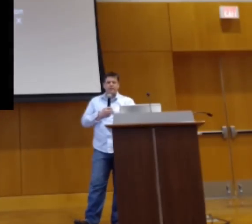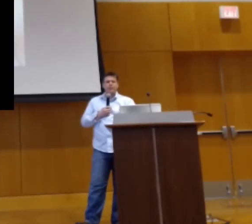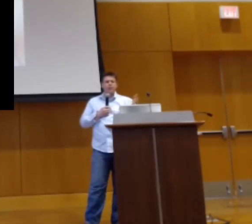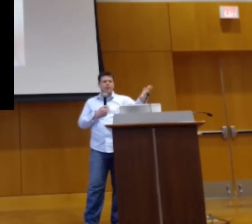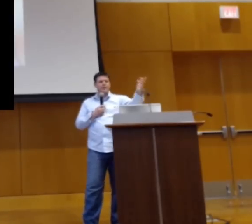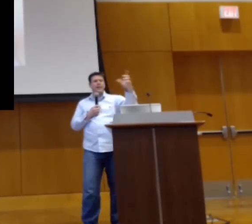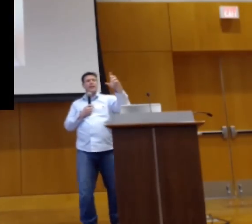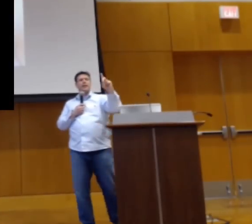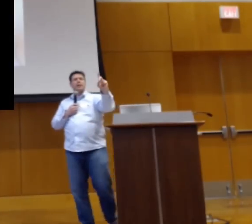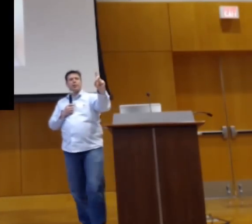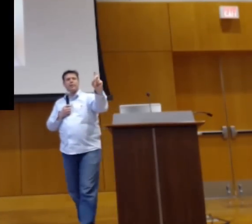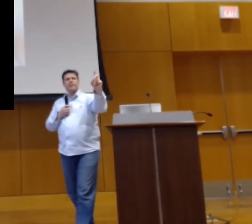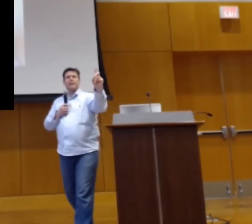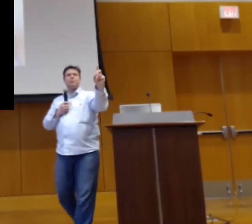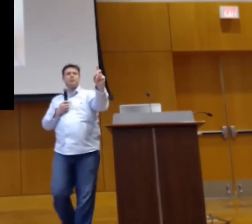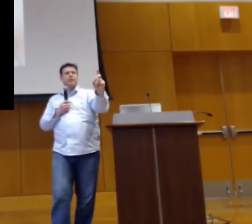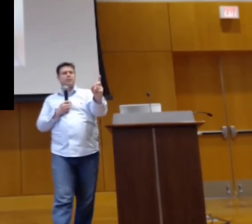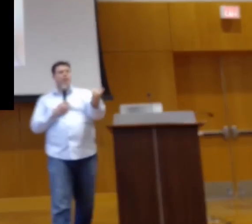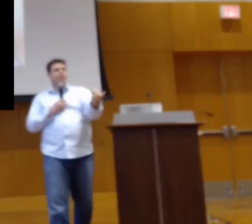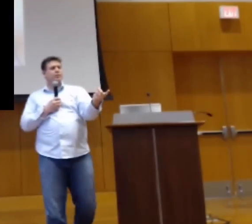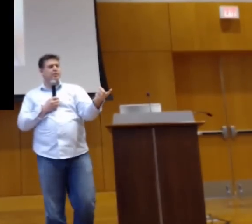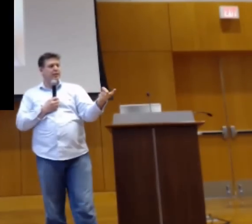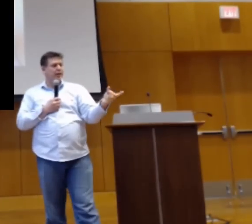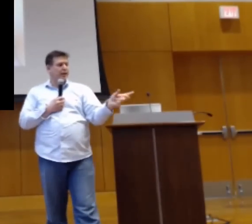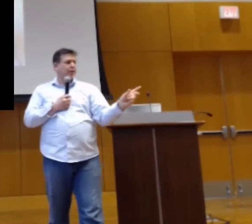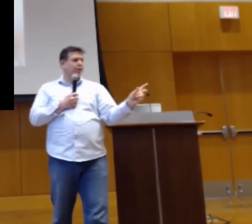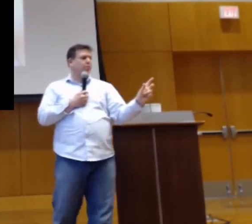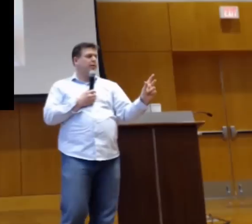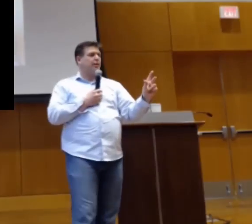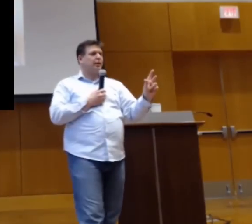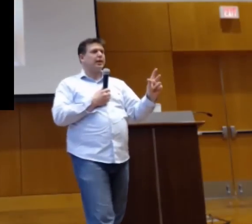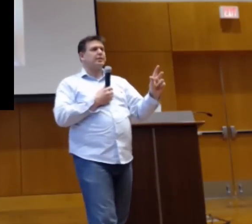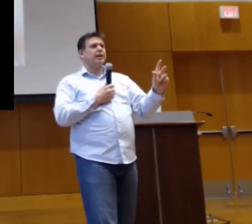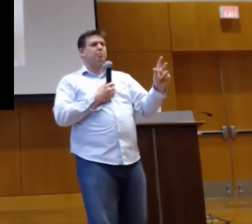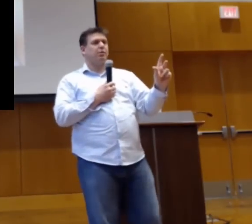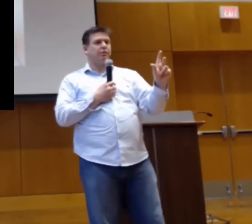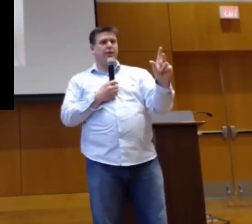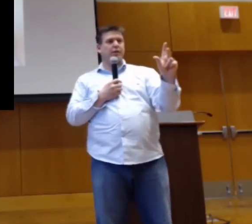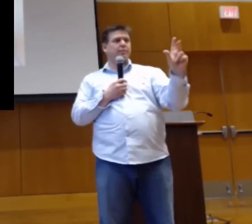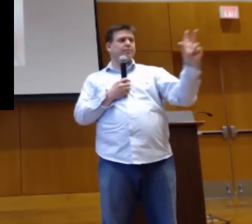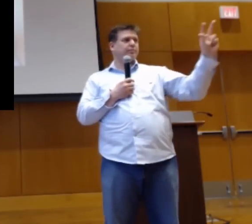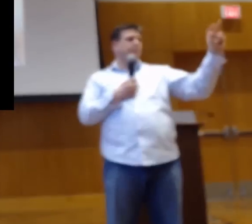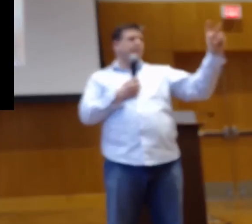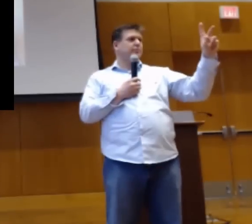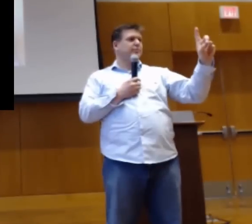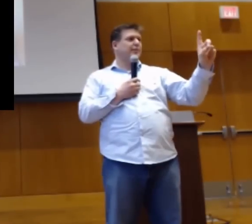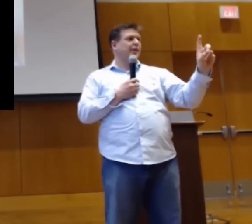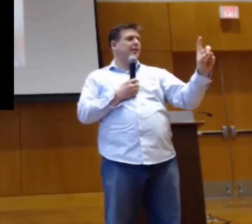Here's a new one. D. We call this Tim D because it uses the thumb, index, and middle finger. And